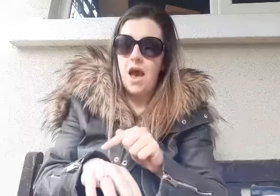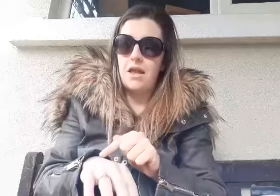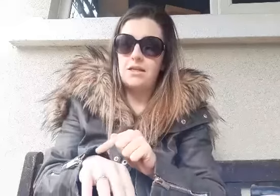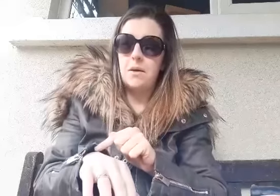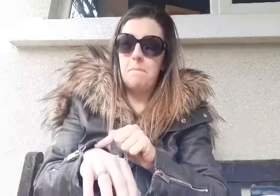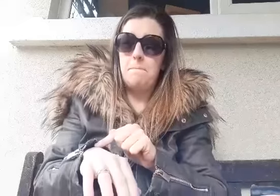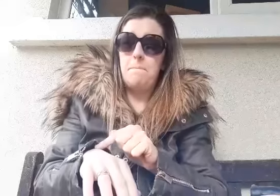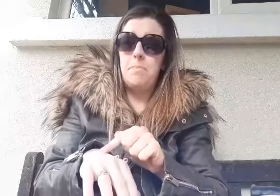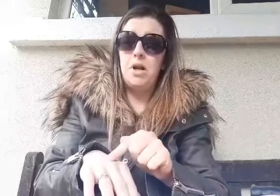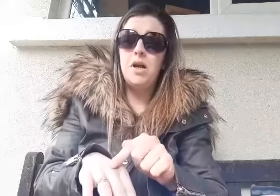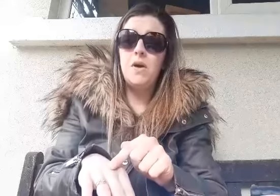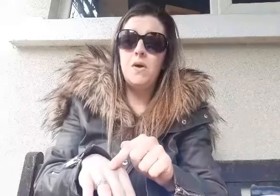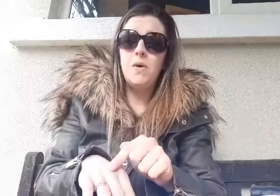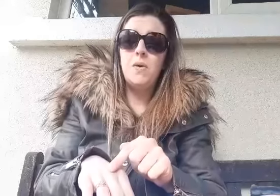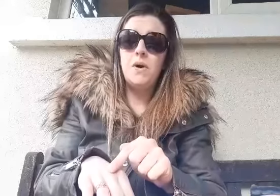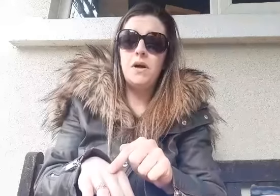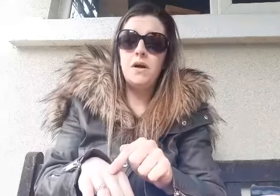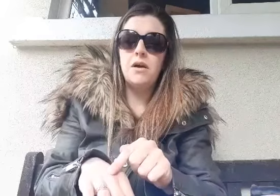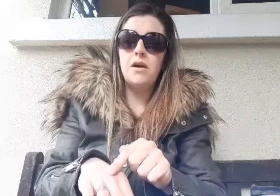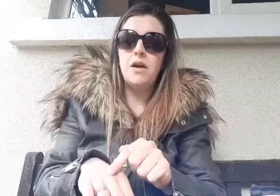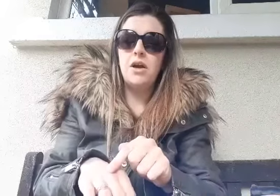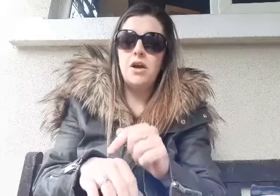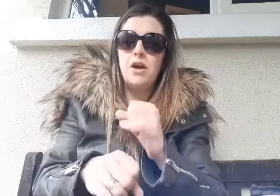and blue,